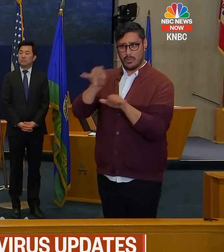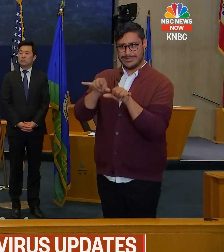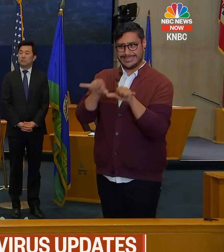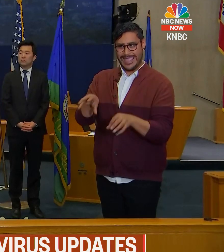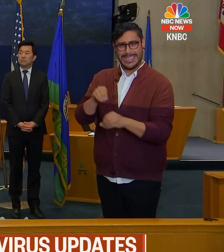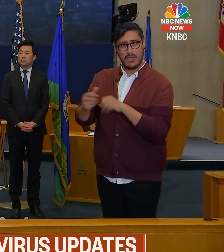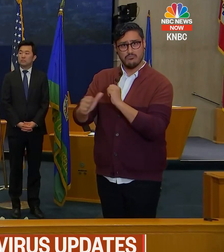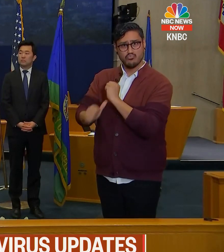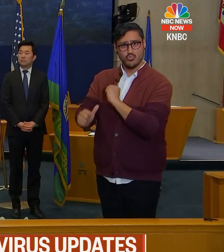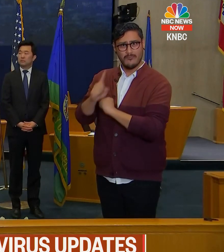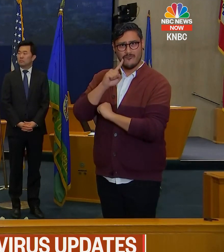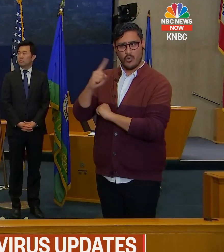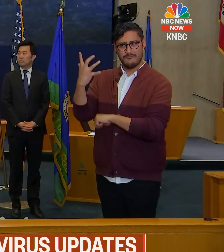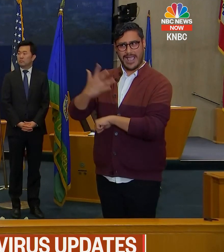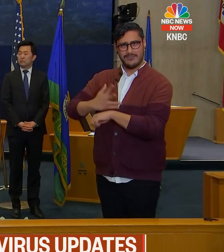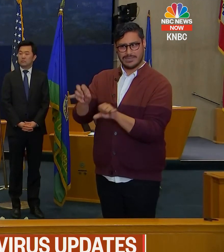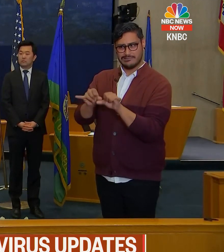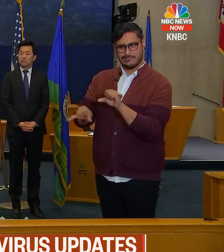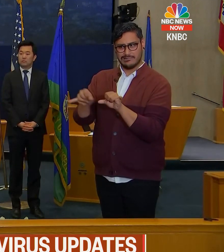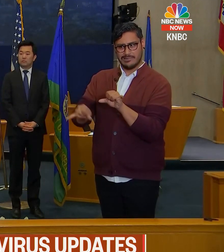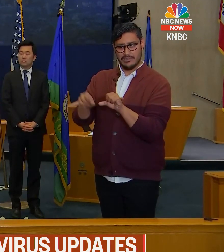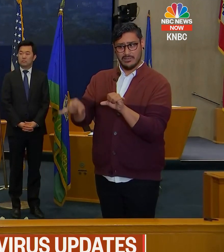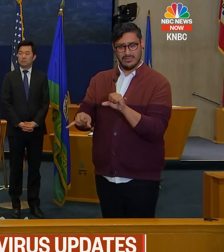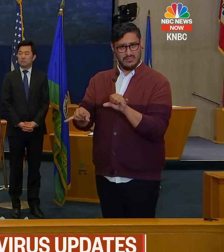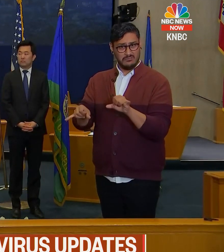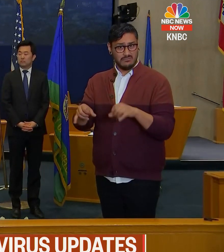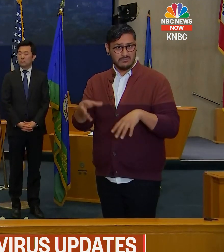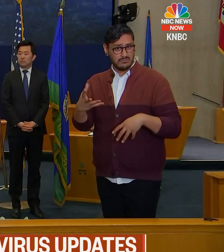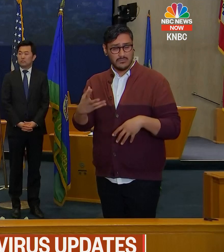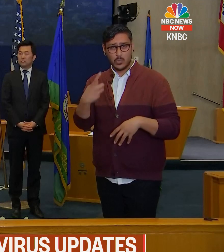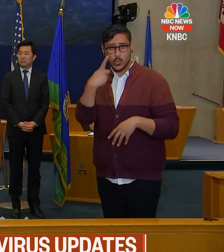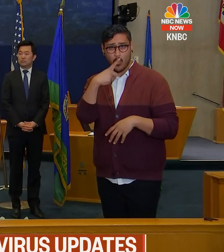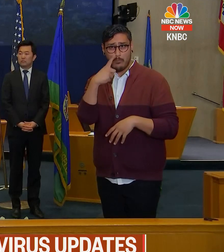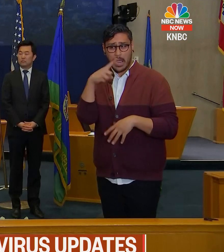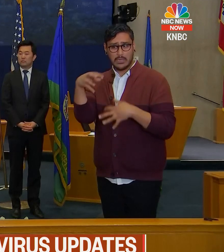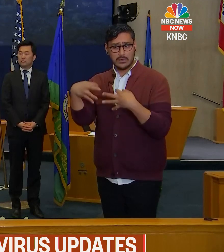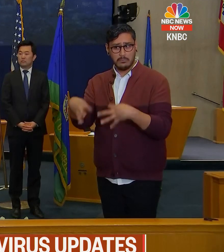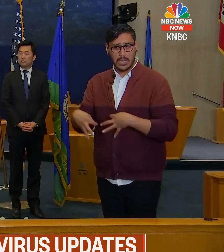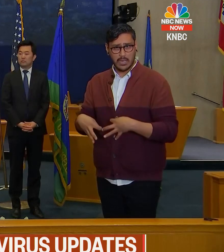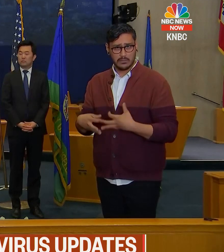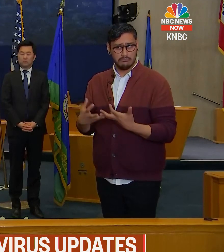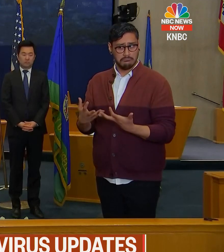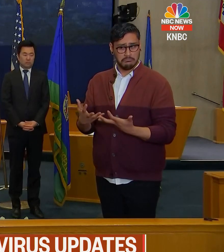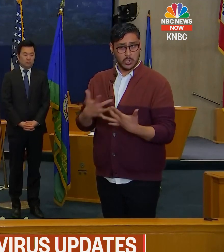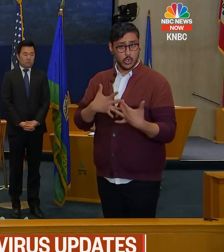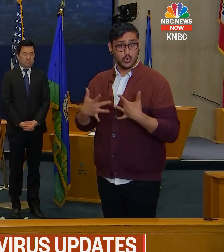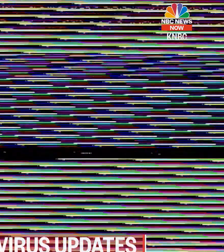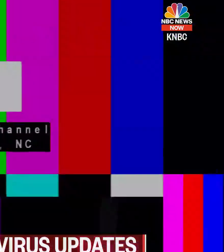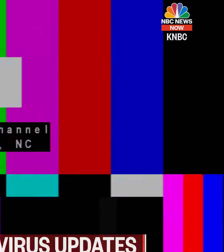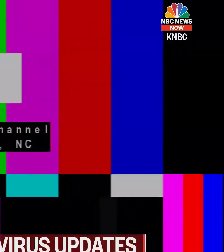for 5 days, things like that. Can you address how concerned are people, how concerned should